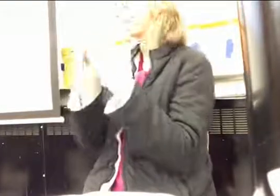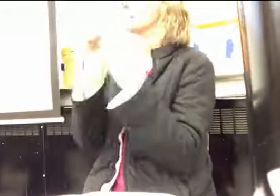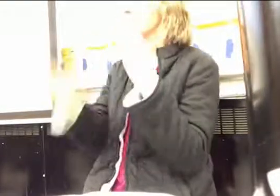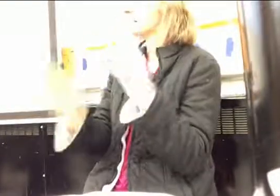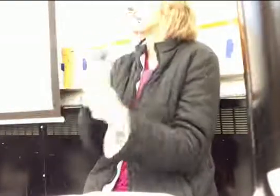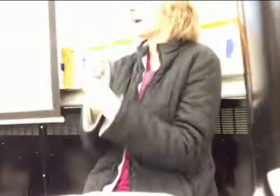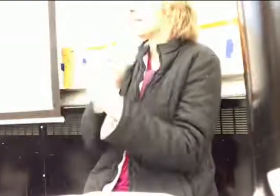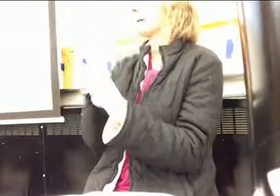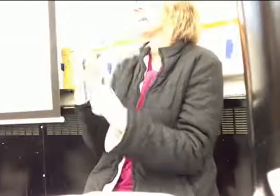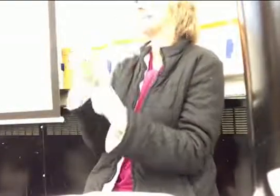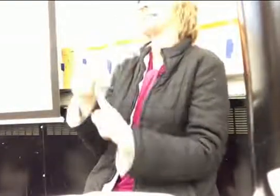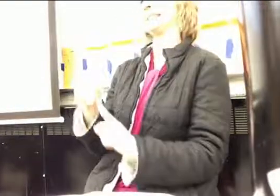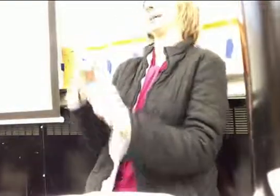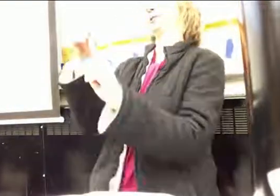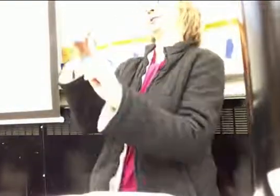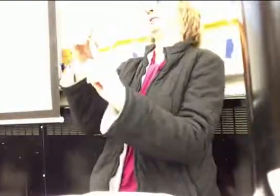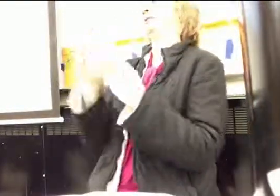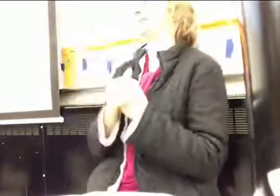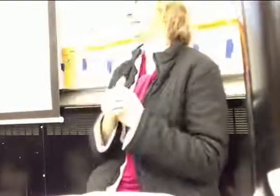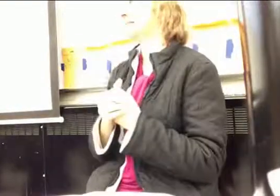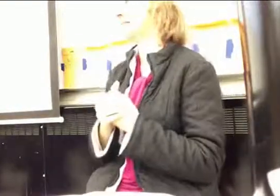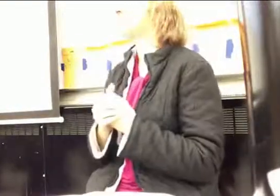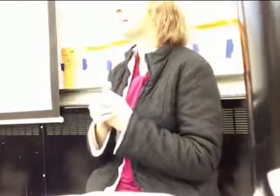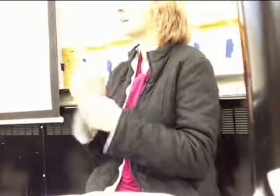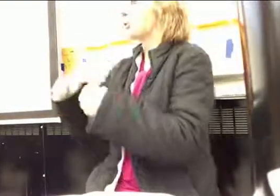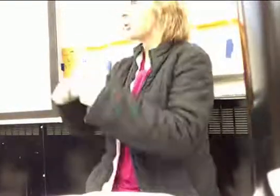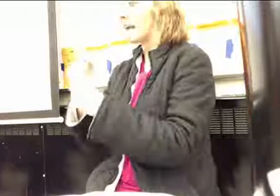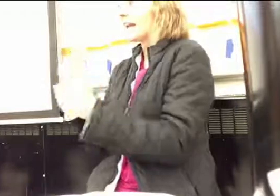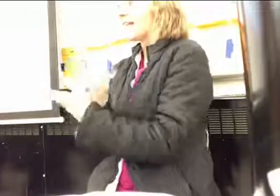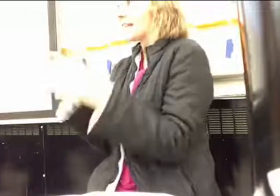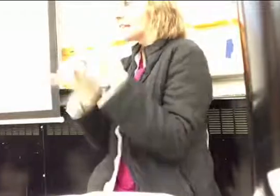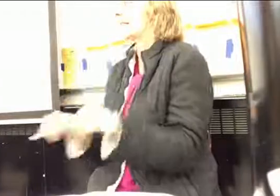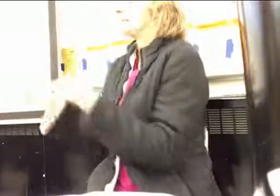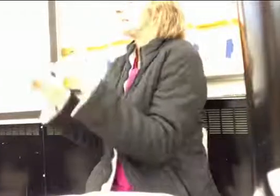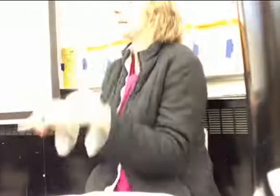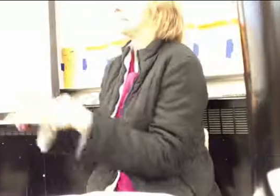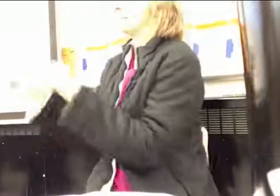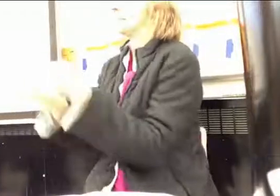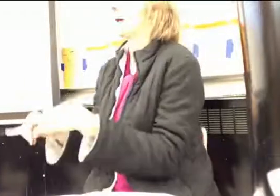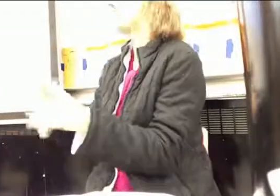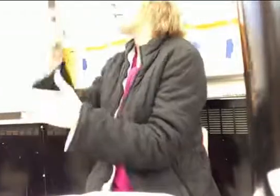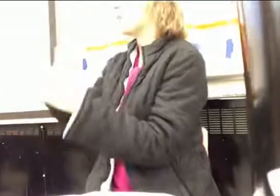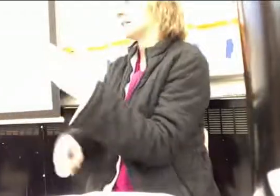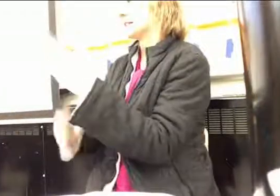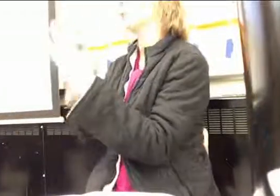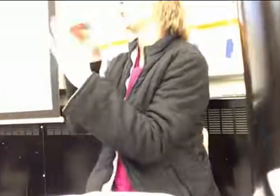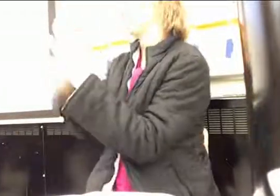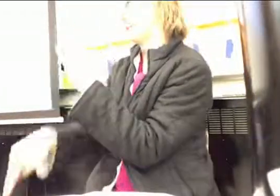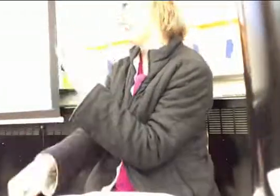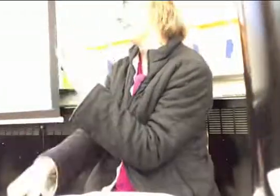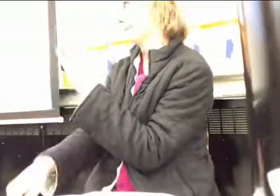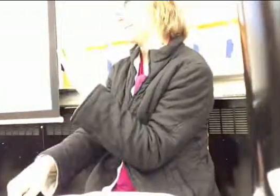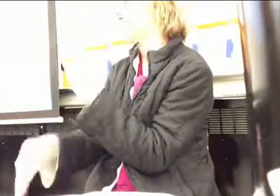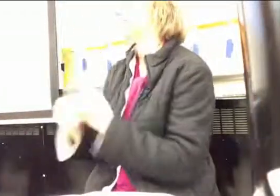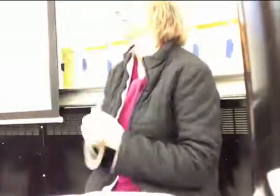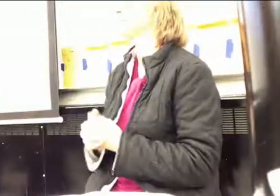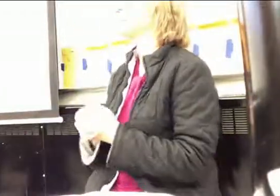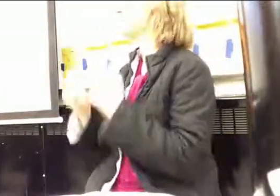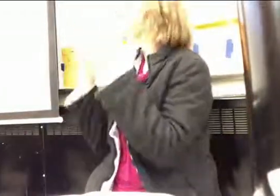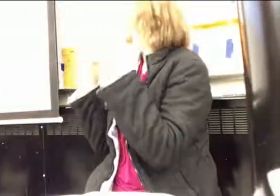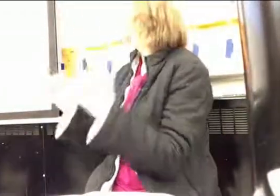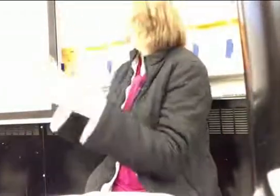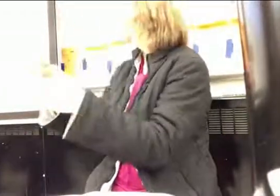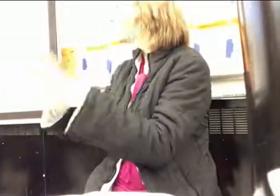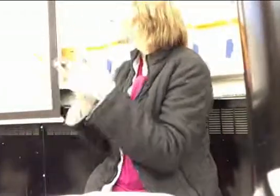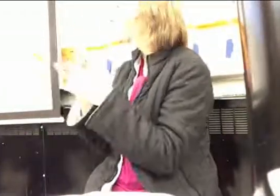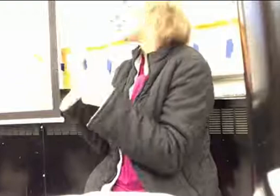right? Because you're getting a special edition. So by creating everything the same, all of our prices are going to go down. Now, in terms